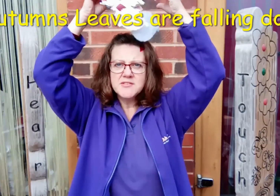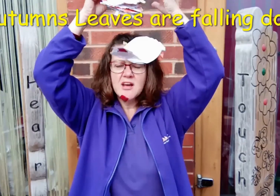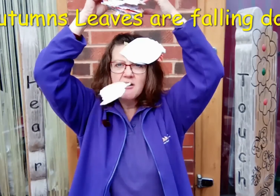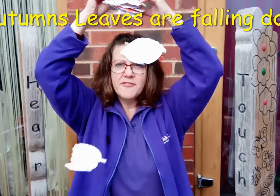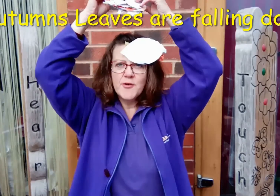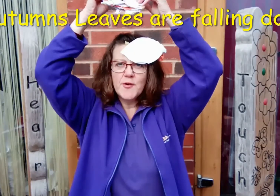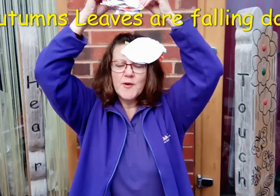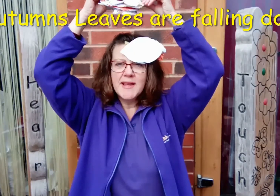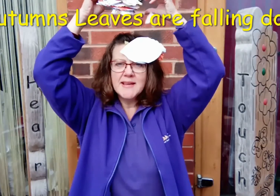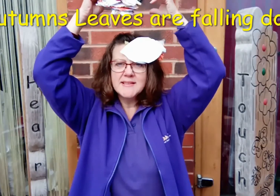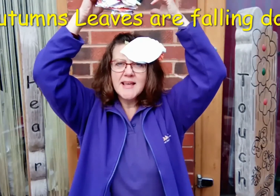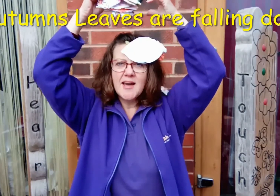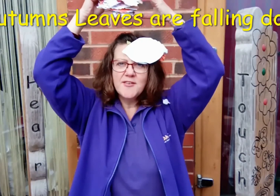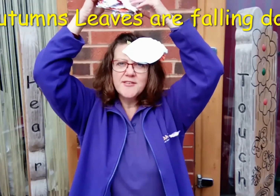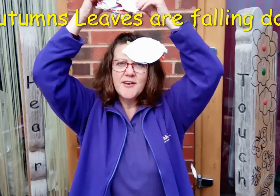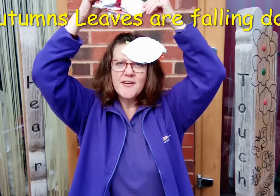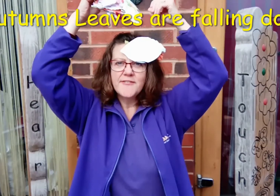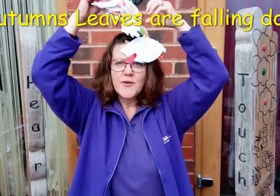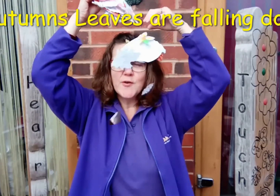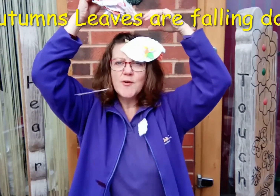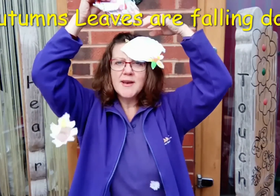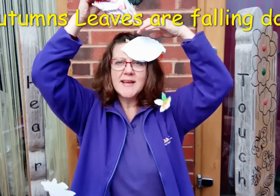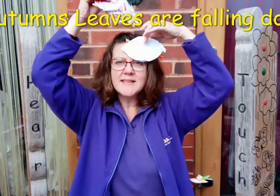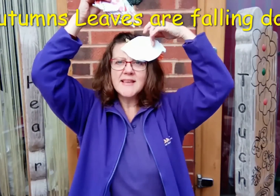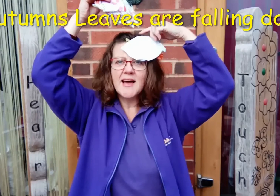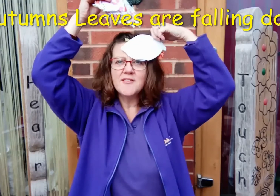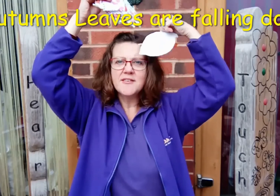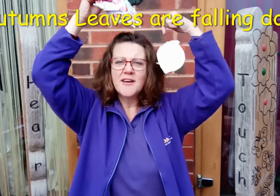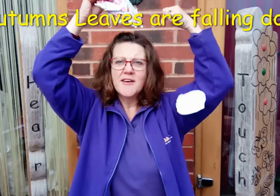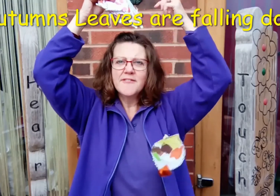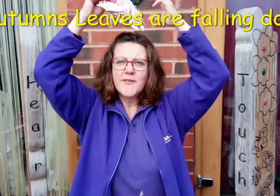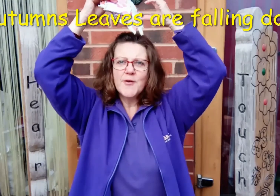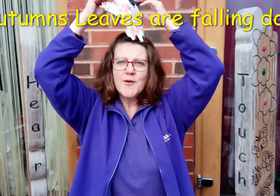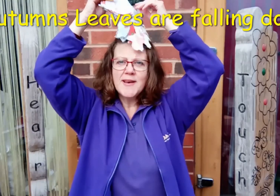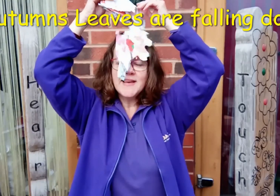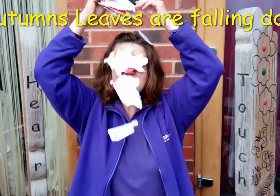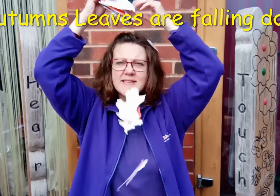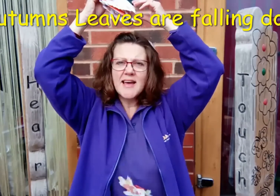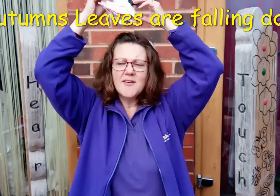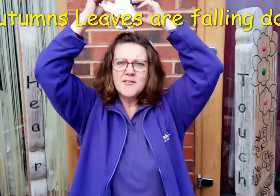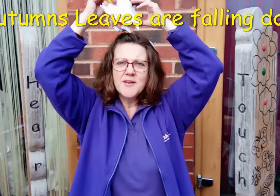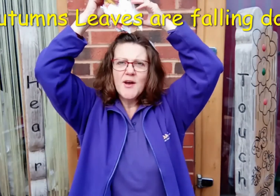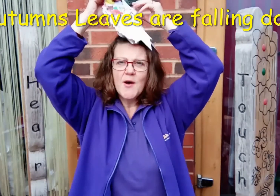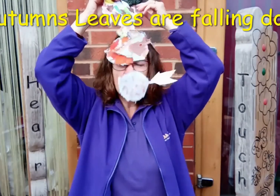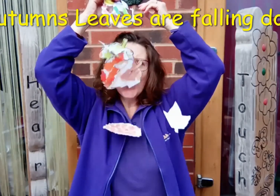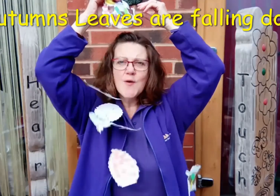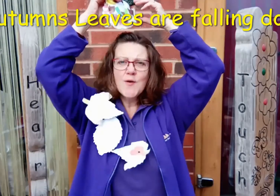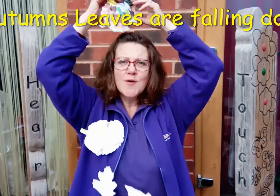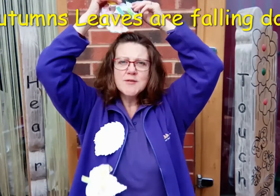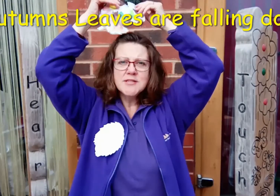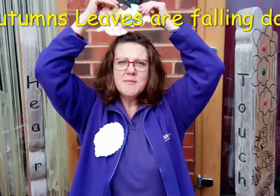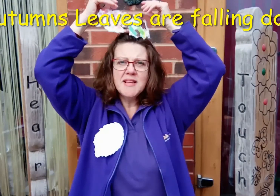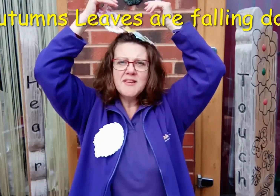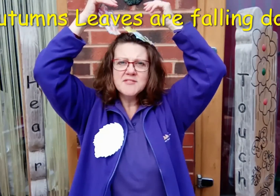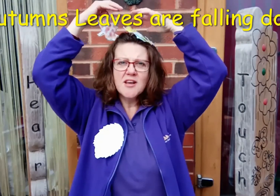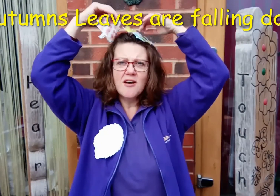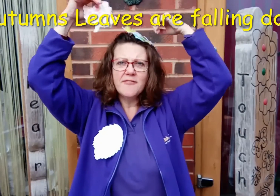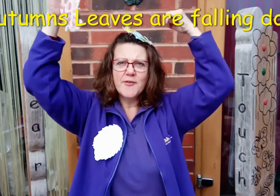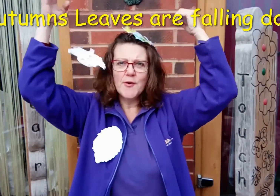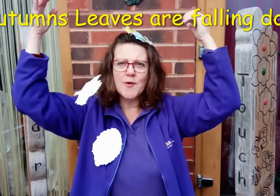are falling down, falling down, falling down. Autumn leaves are